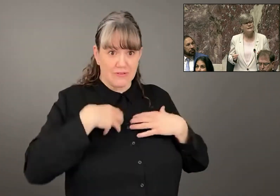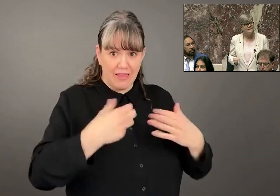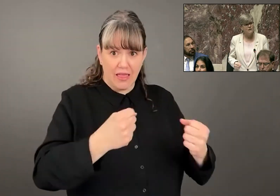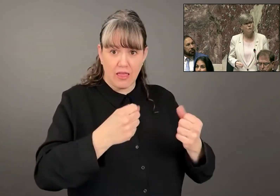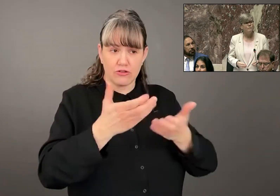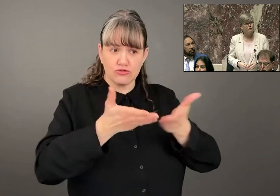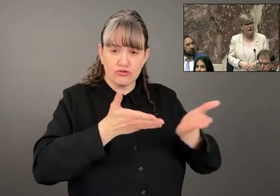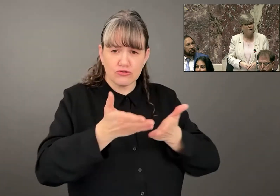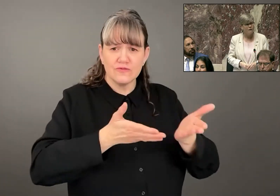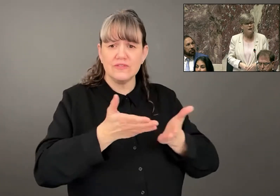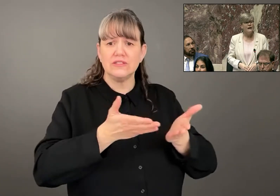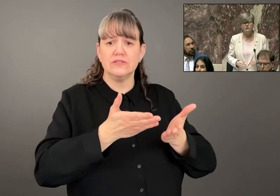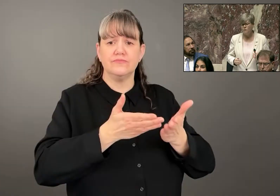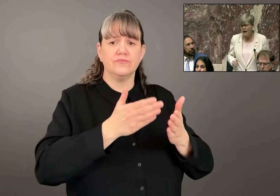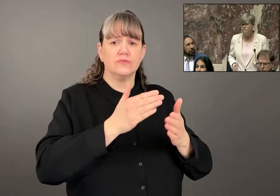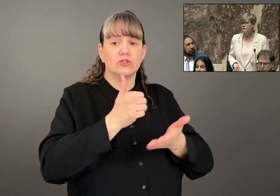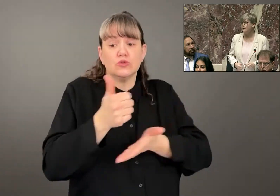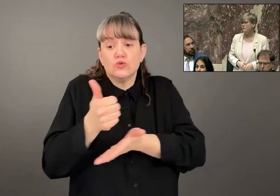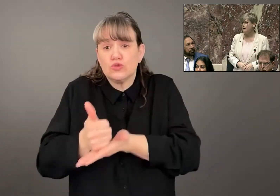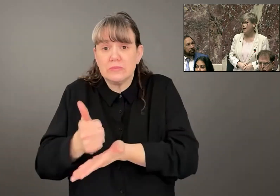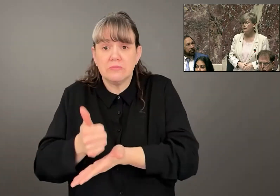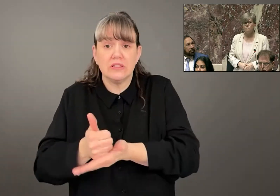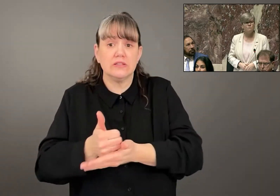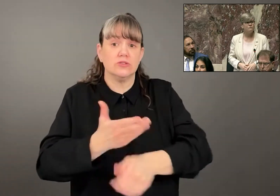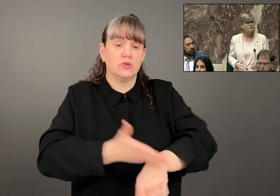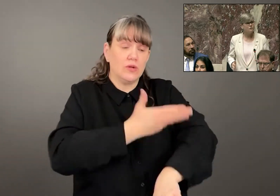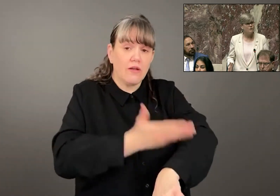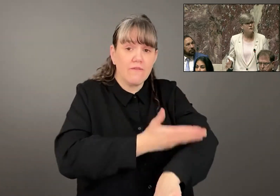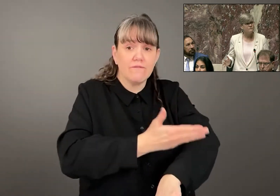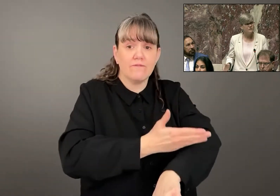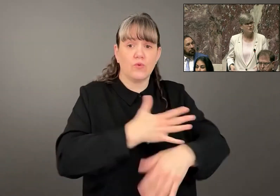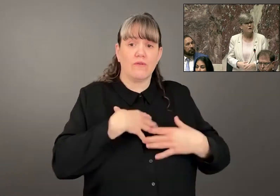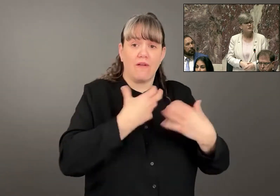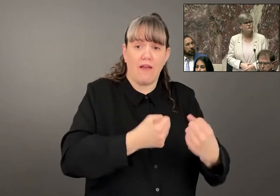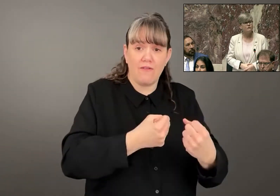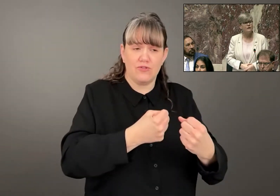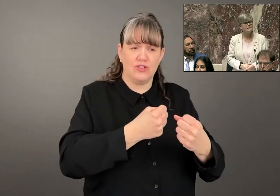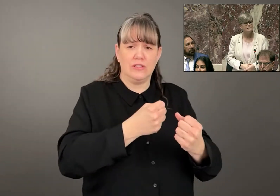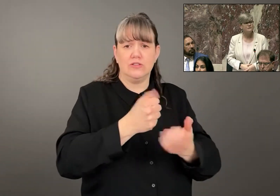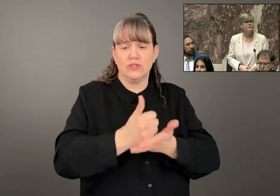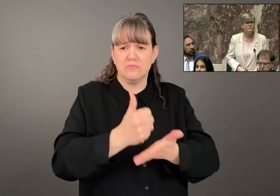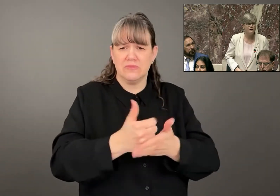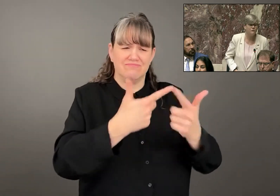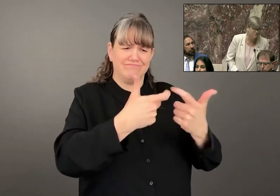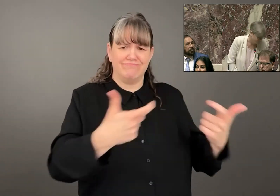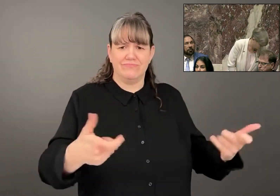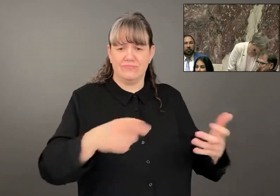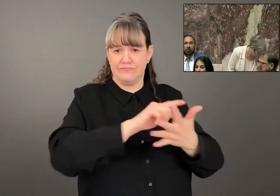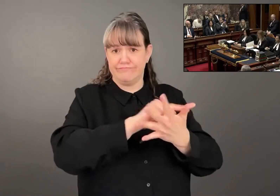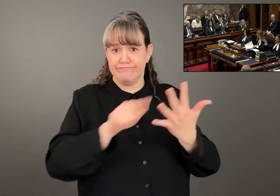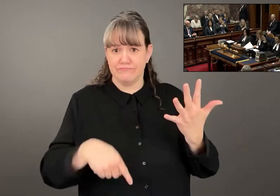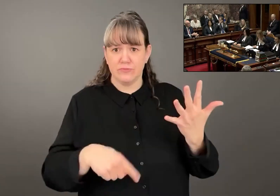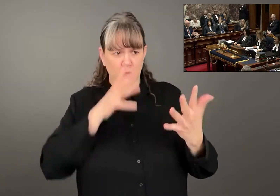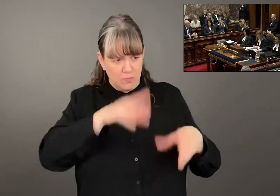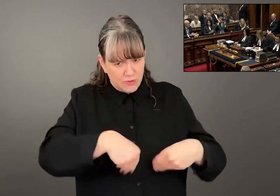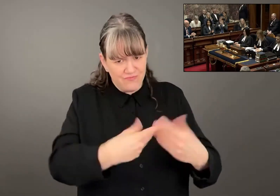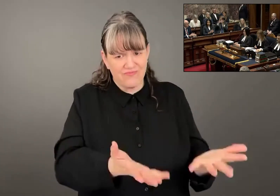full continuum of care and do everything that we can to remove the scourge of this toxic drug crisis. Thank you.